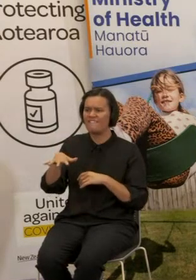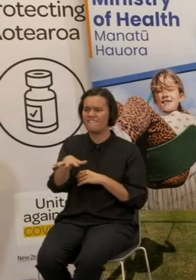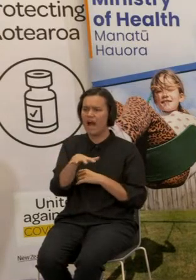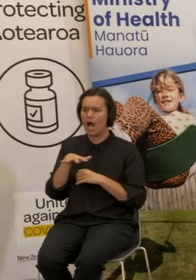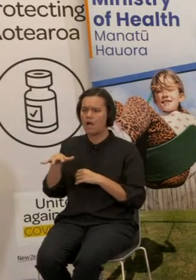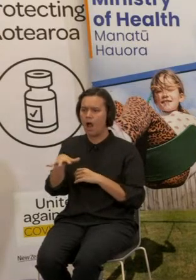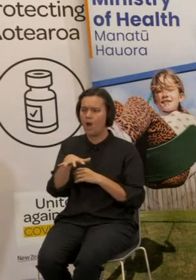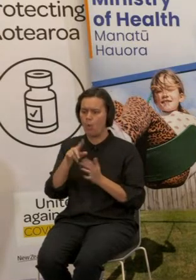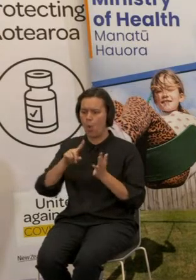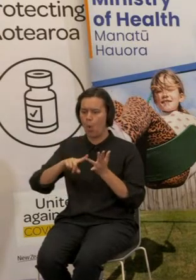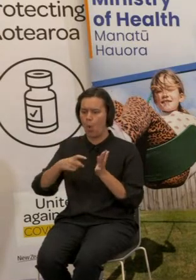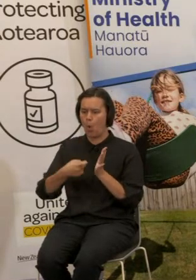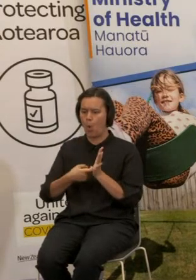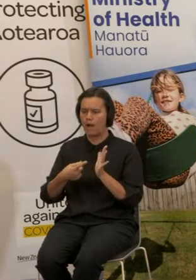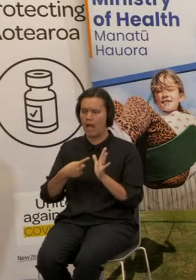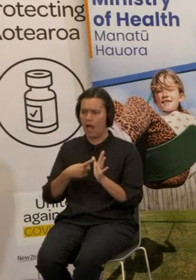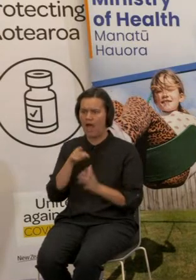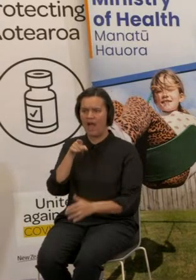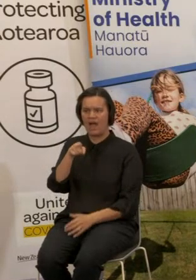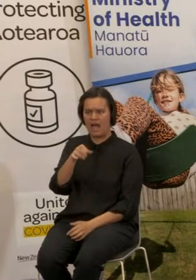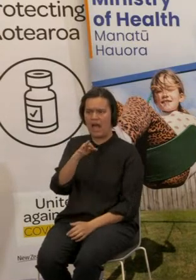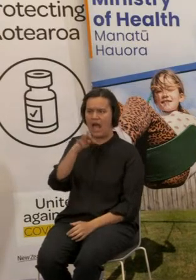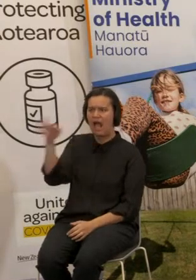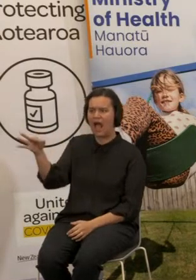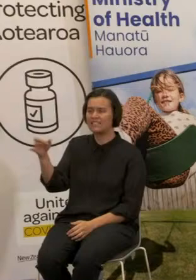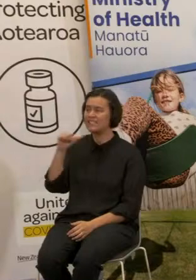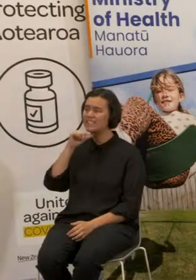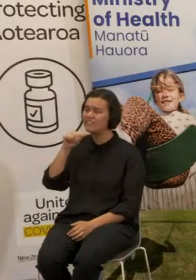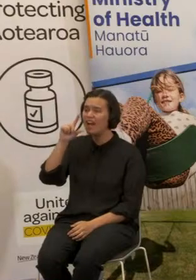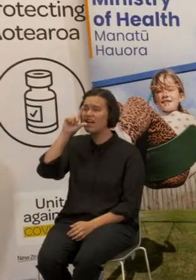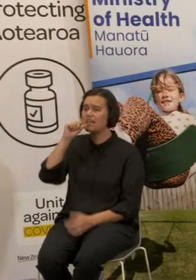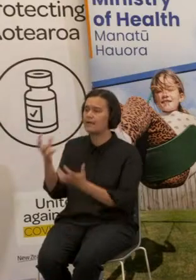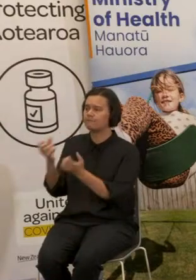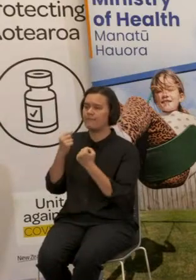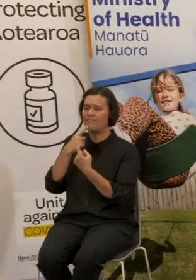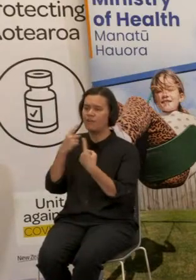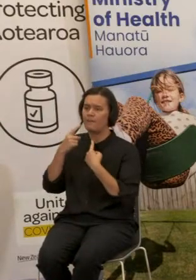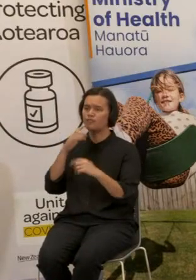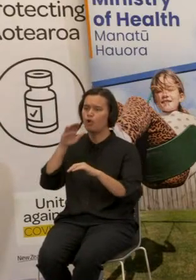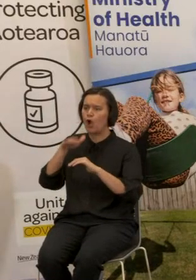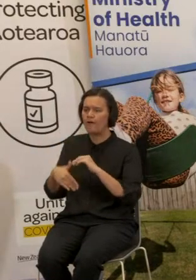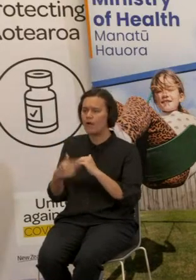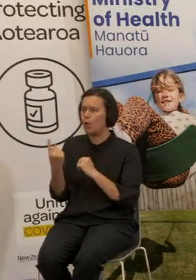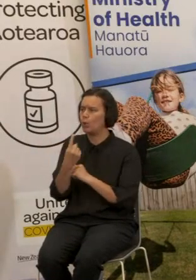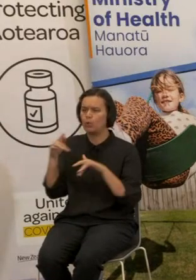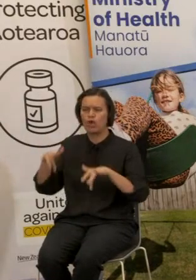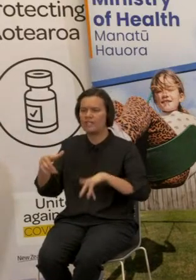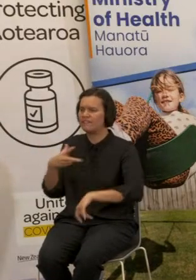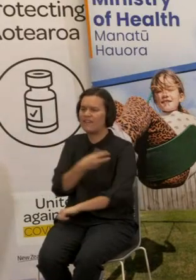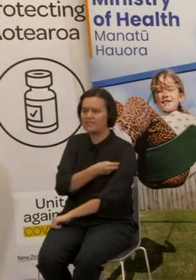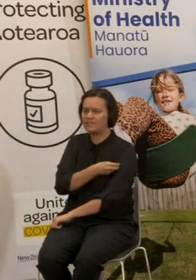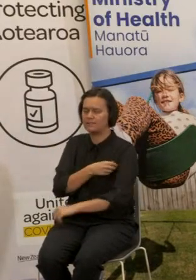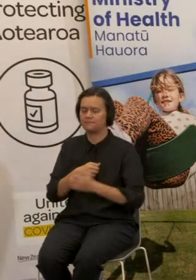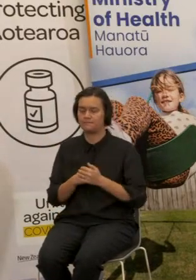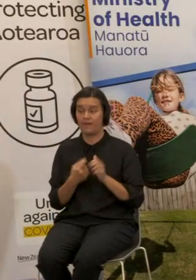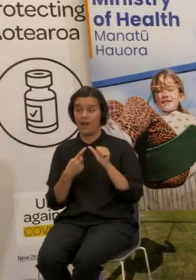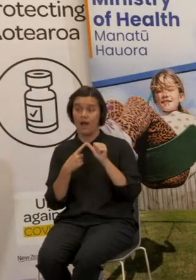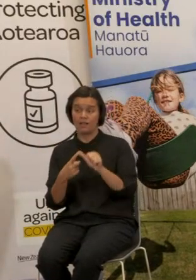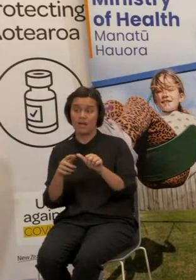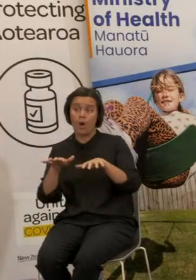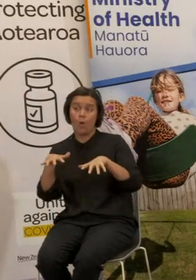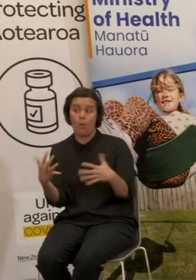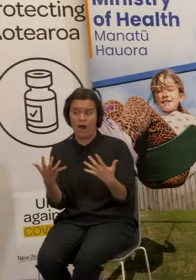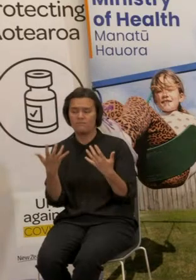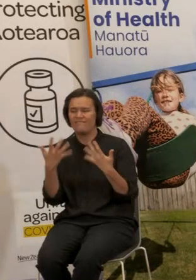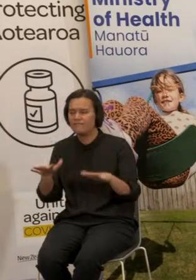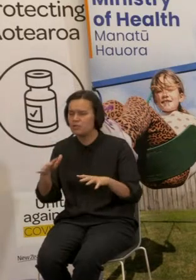seeing? What I see on the ground, I mentioned Waitara, but I see this in Flaxmere. I'm